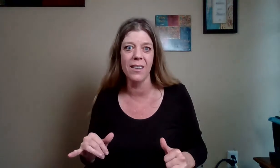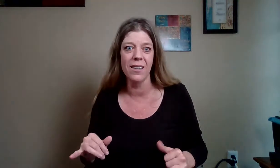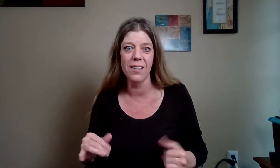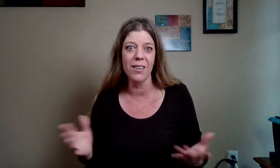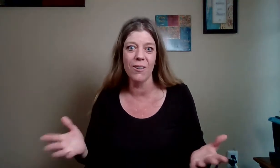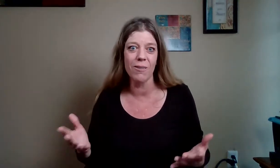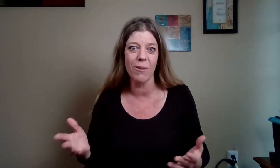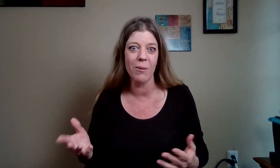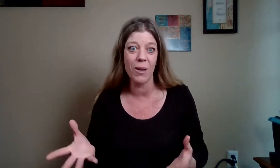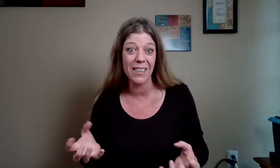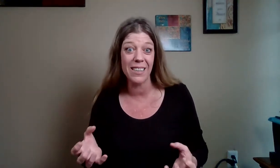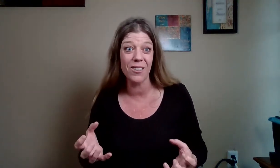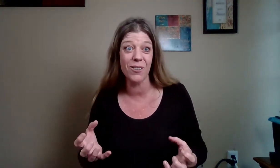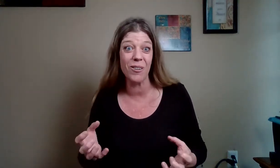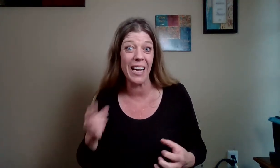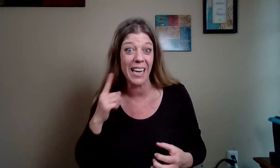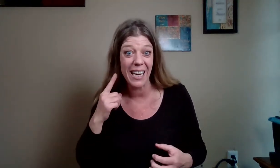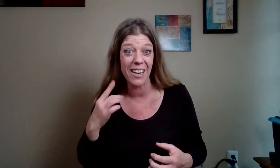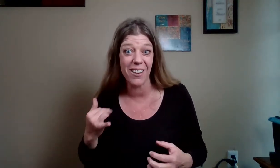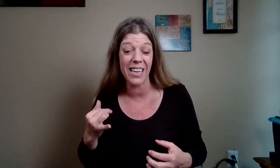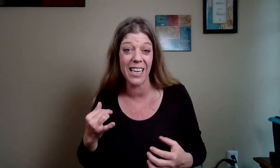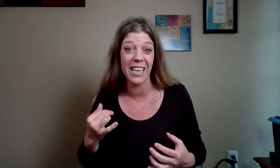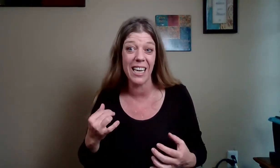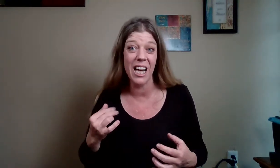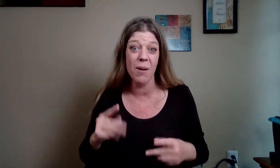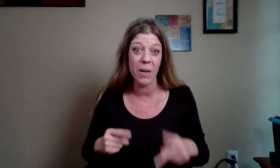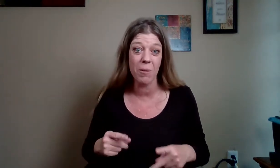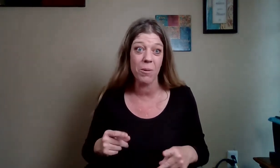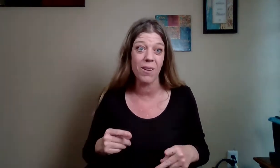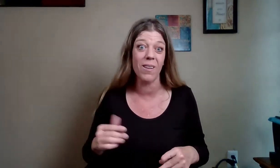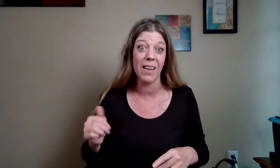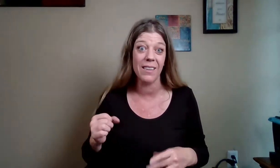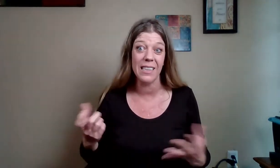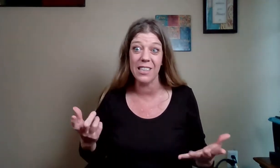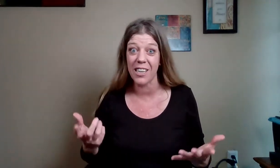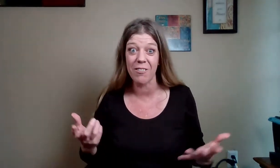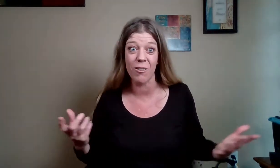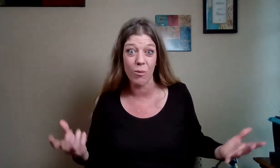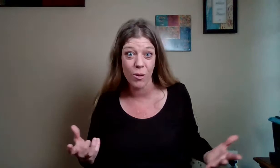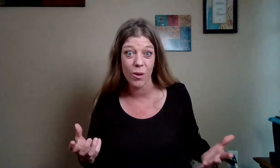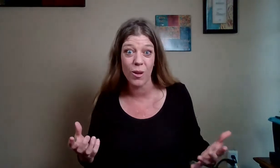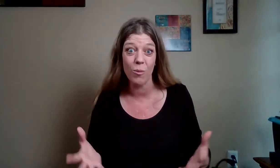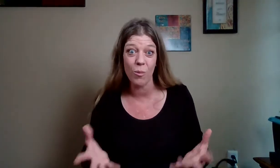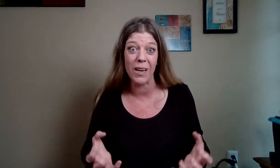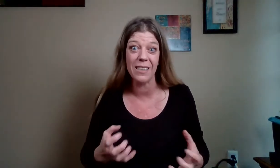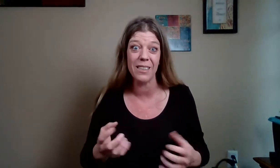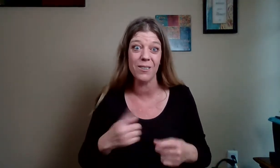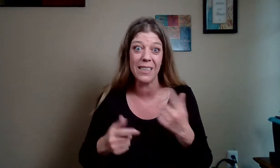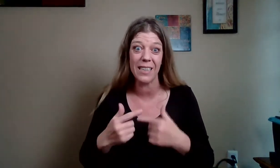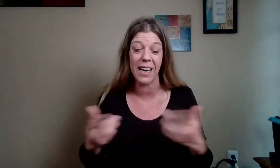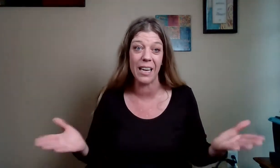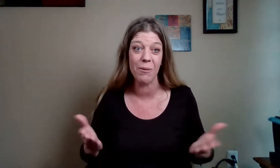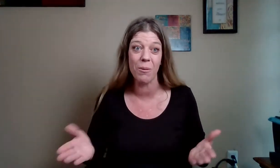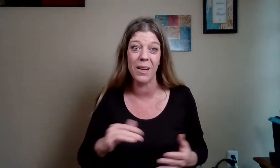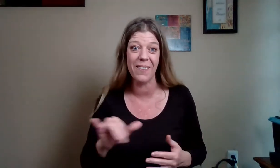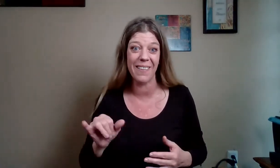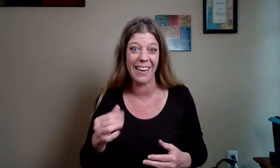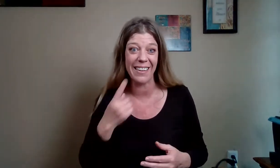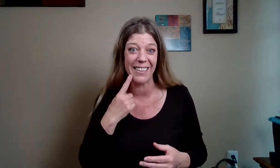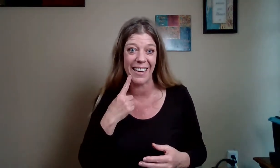still, we want to hearing people, as a general rule, want to sign what they